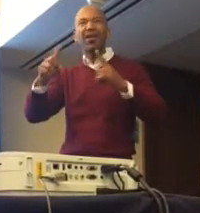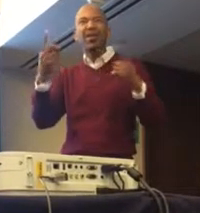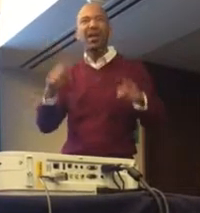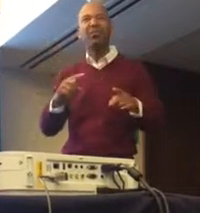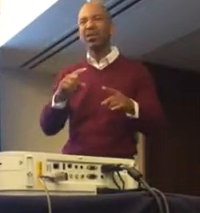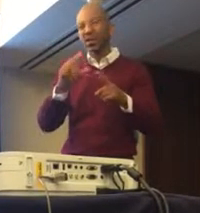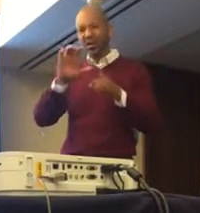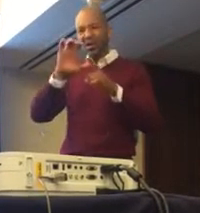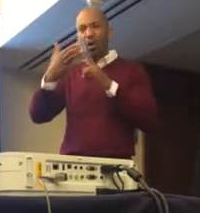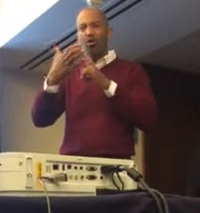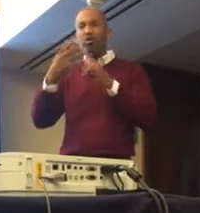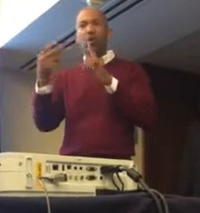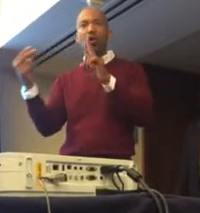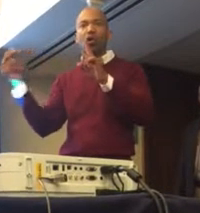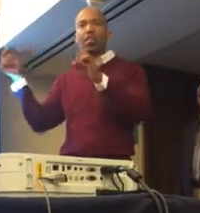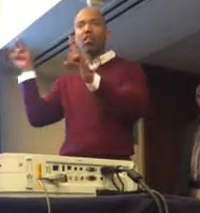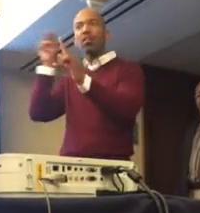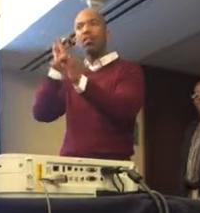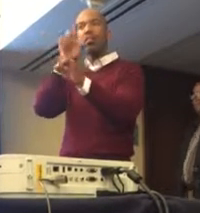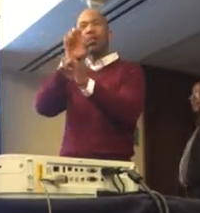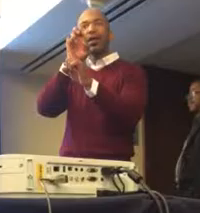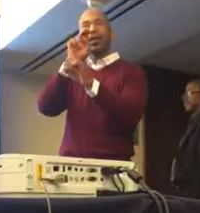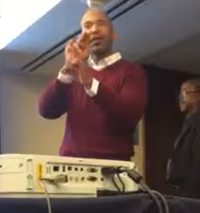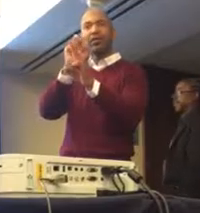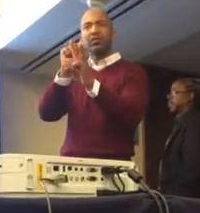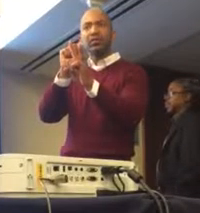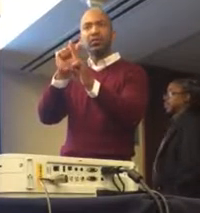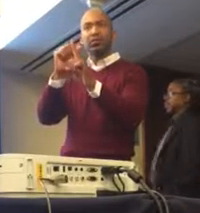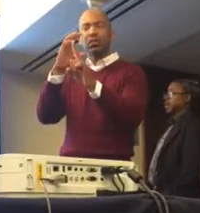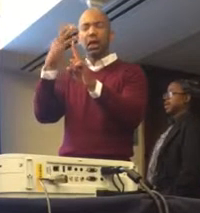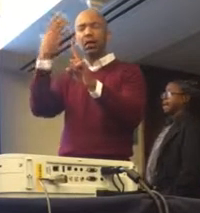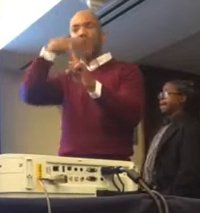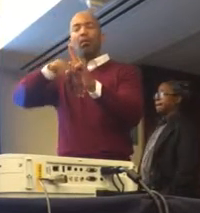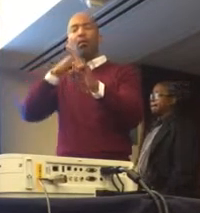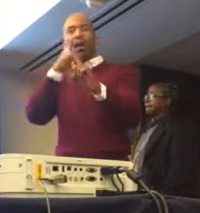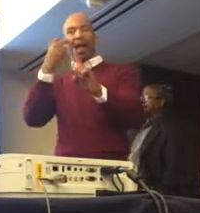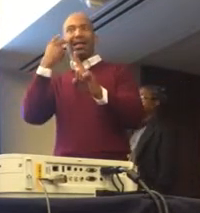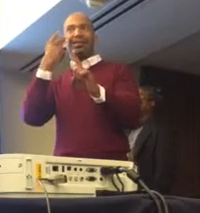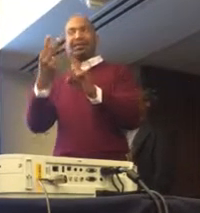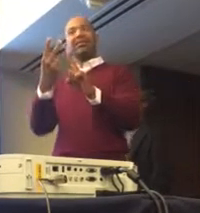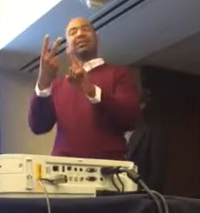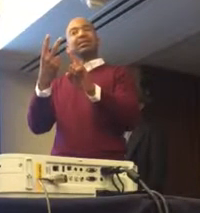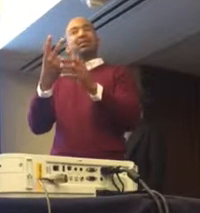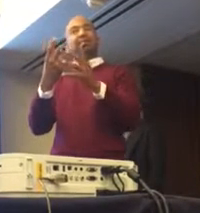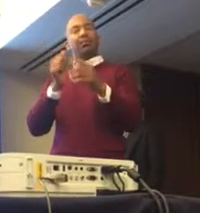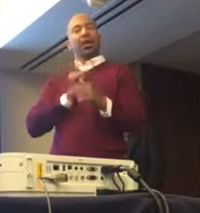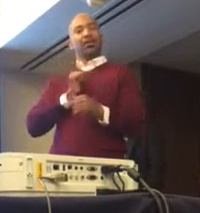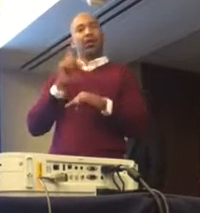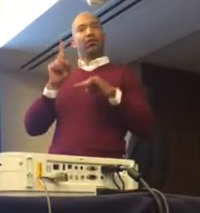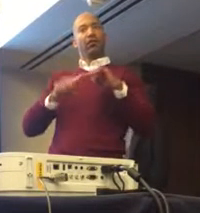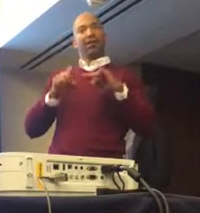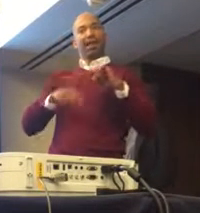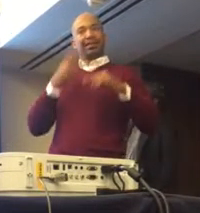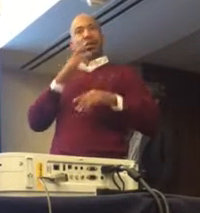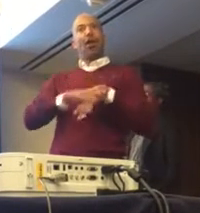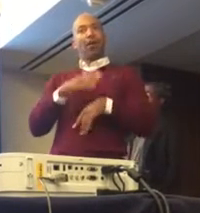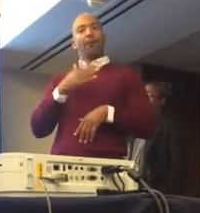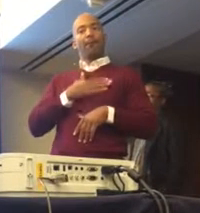cultural lens in what it was that they were providing their students in a way that I couldn't bring it on my campus. I had to do so much